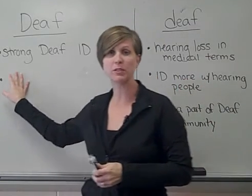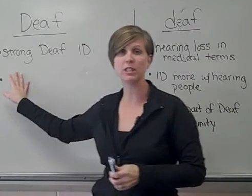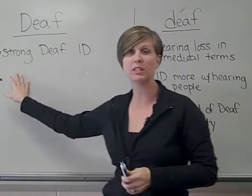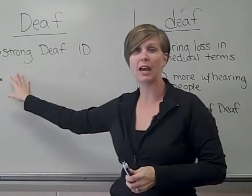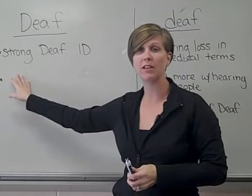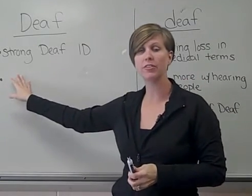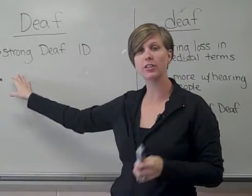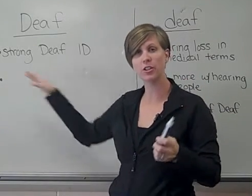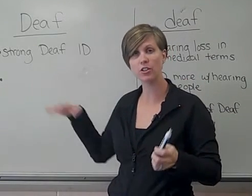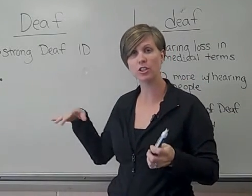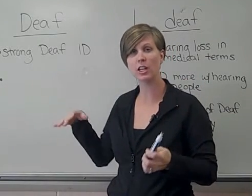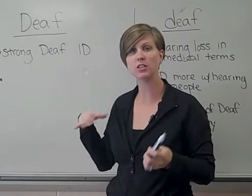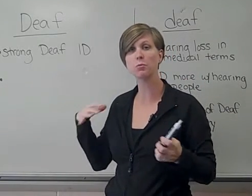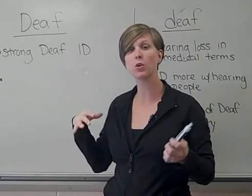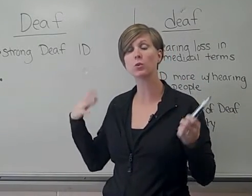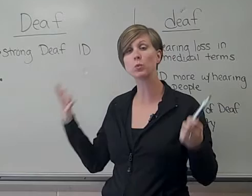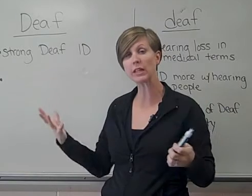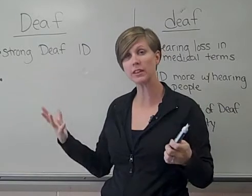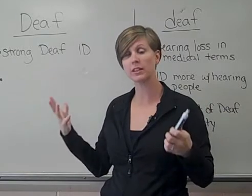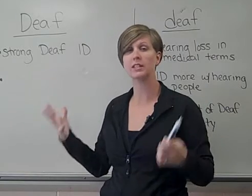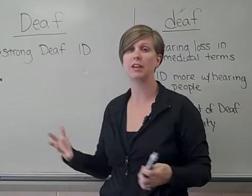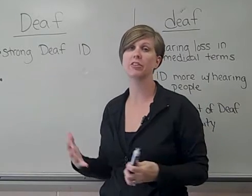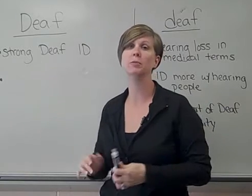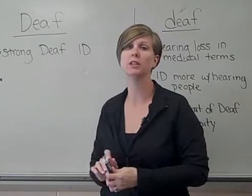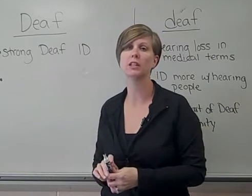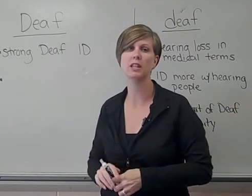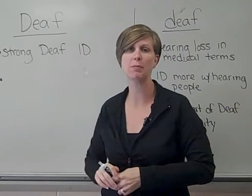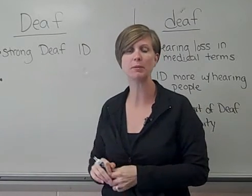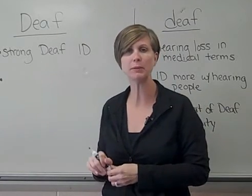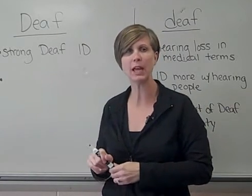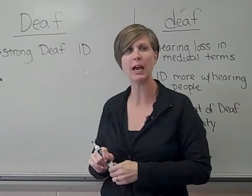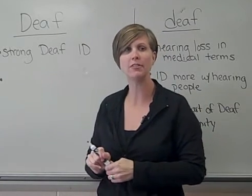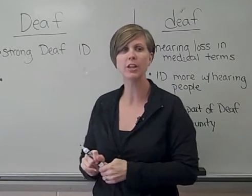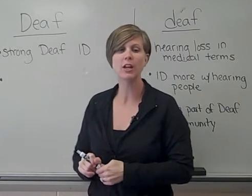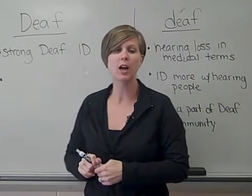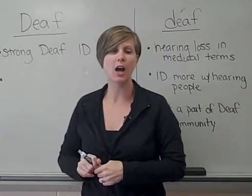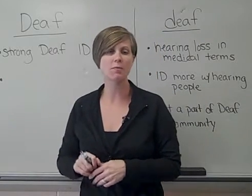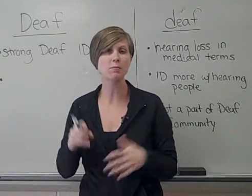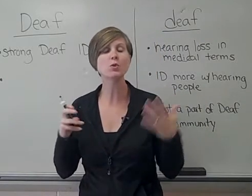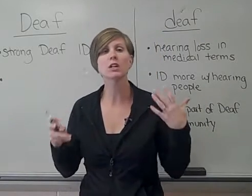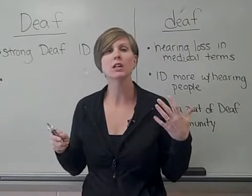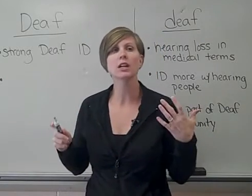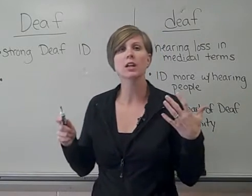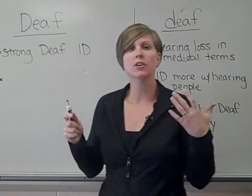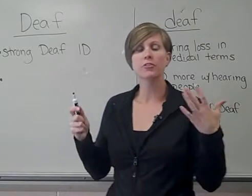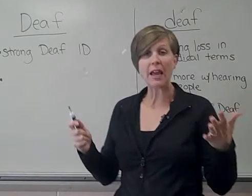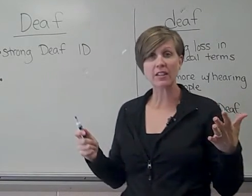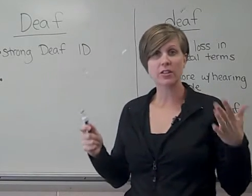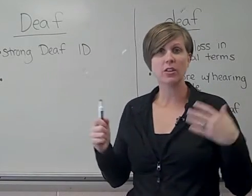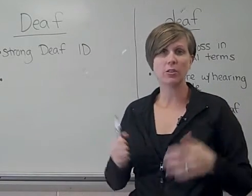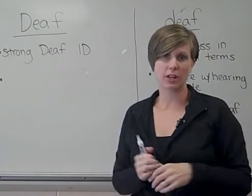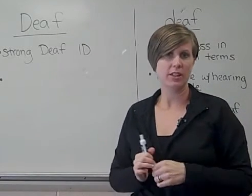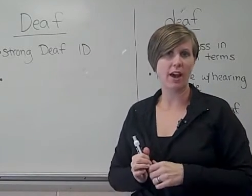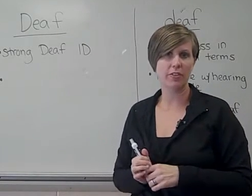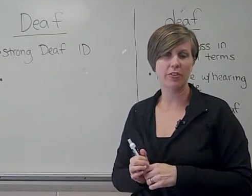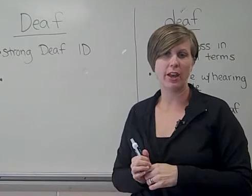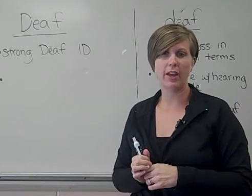capital D deaf associates more with the deaf community. They probably have more friends who are deaf,